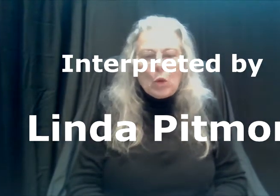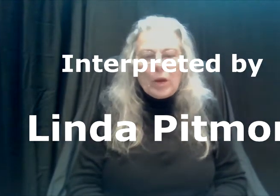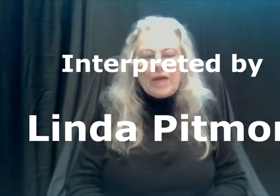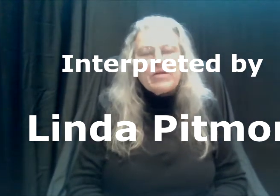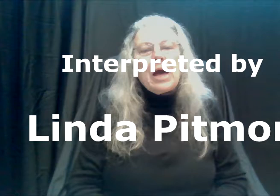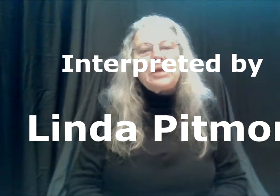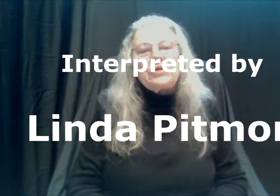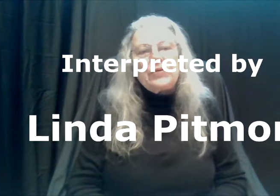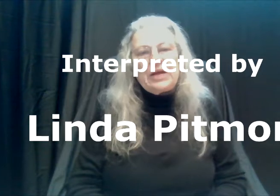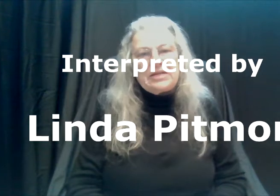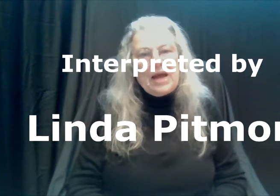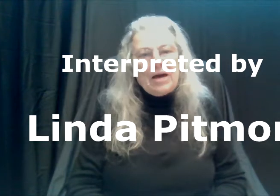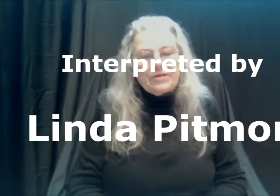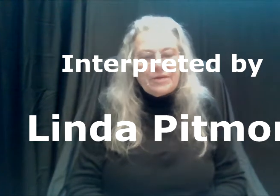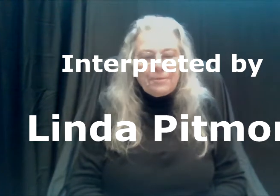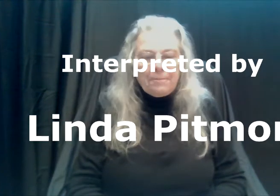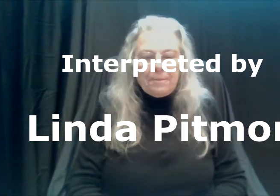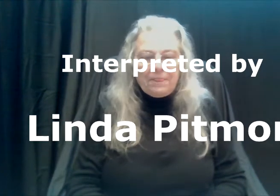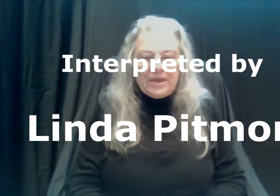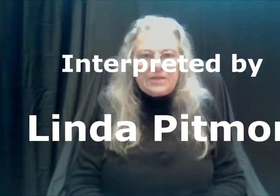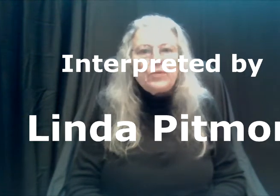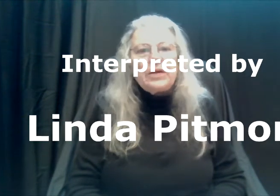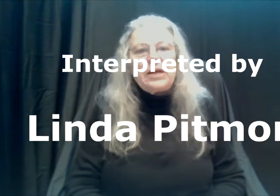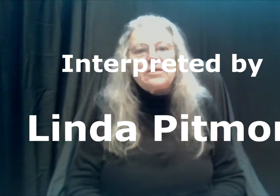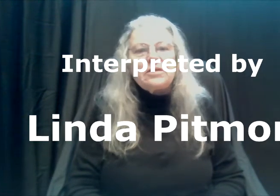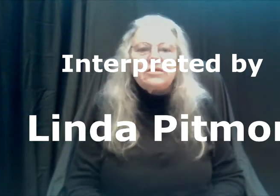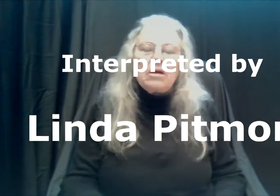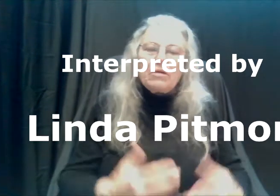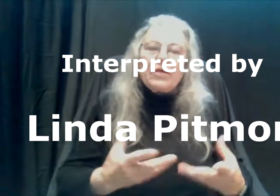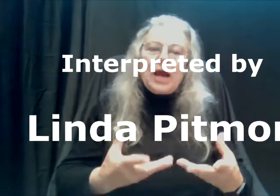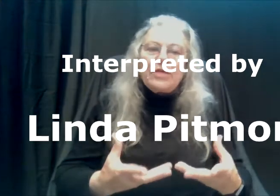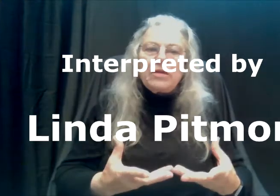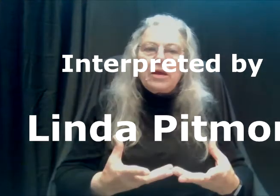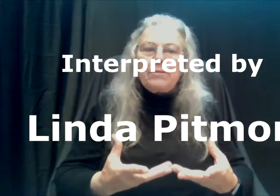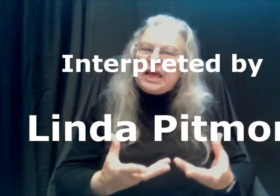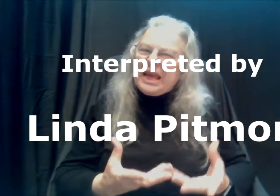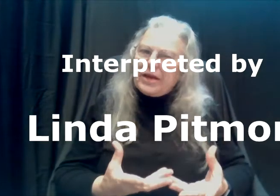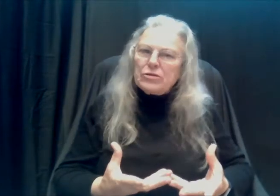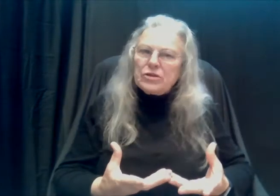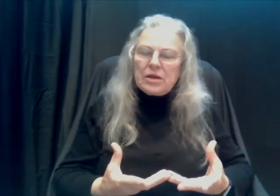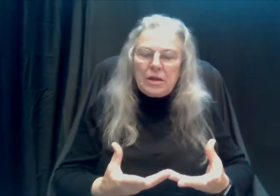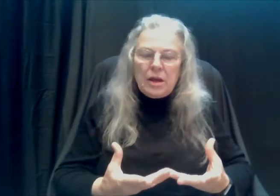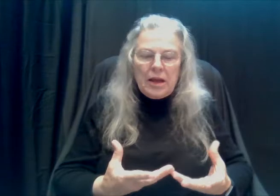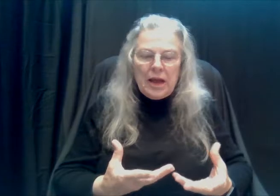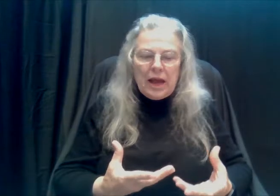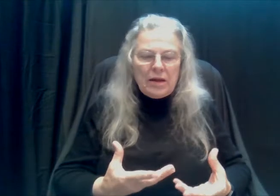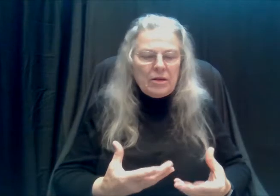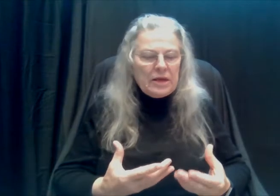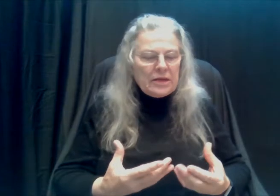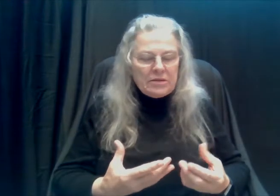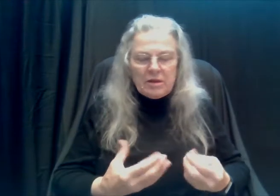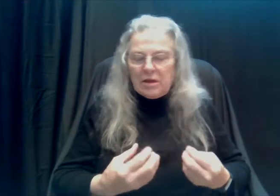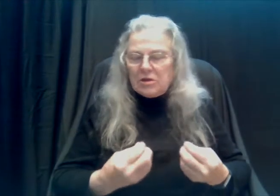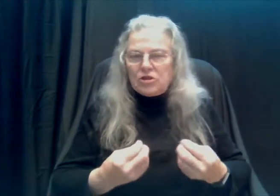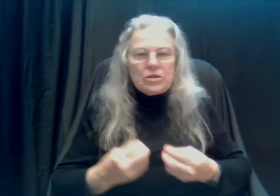We have come into his house. This one is a song that I think beginners can handle. It's just a